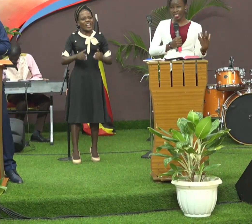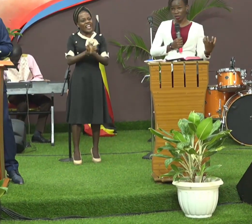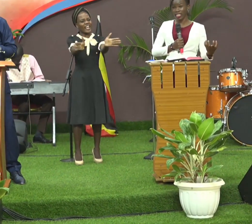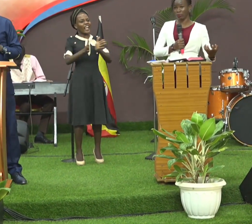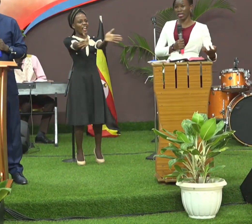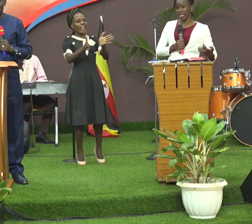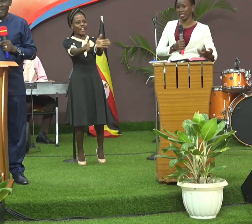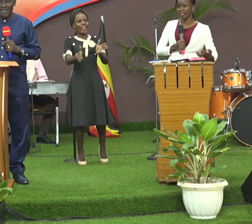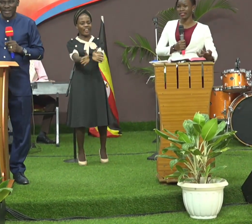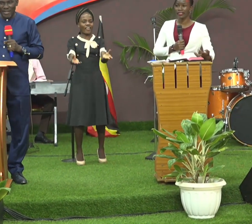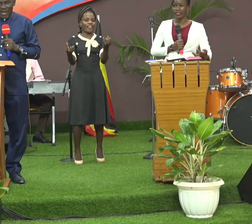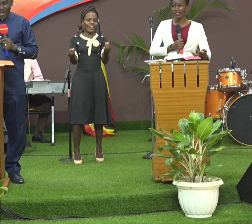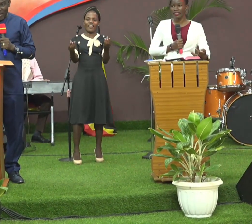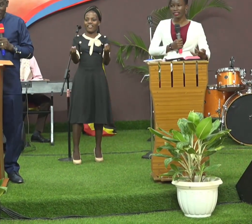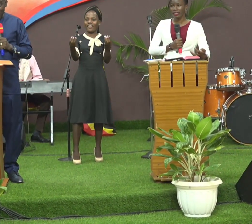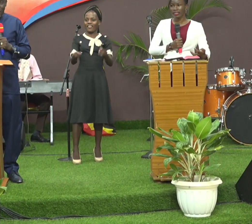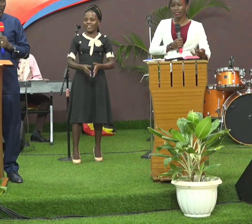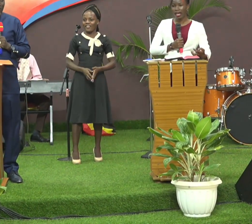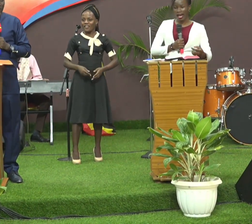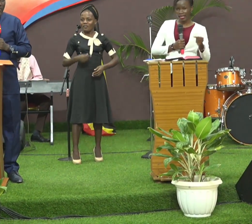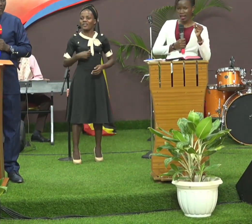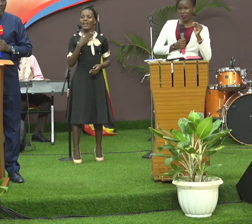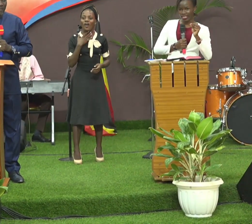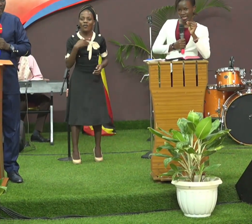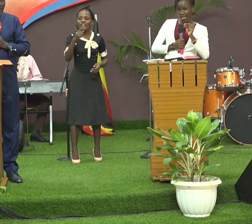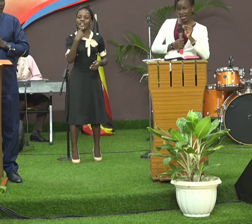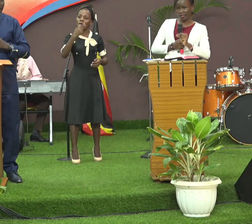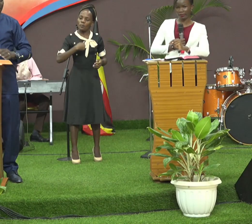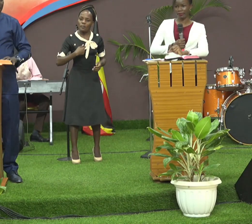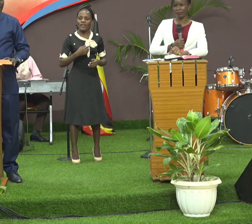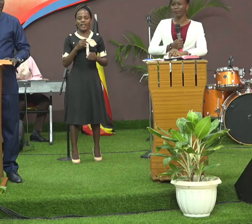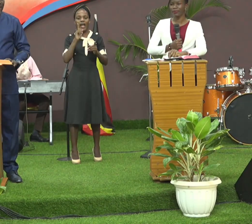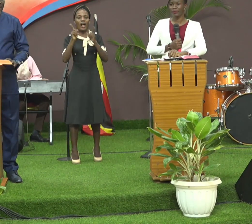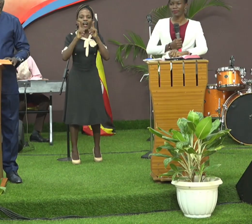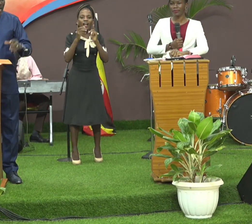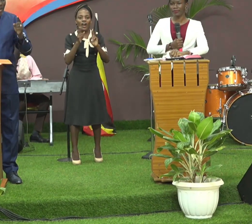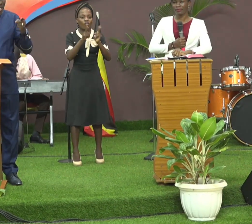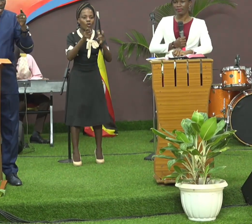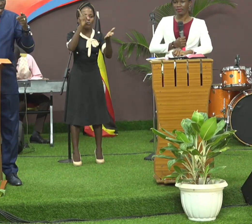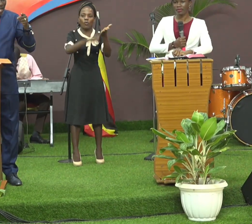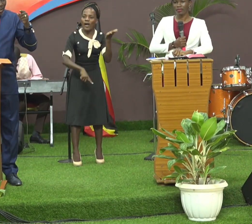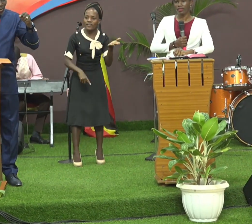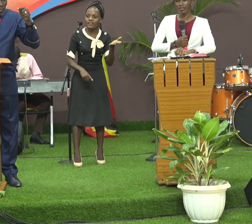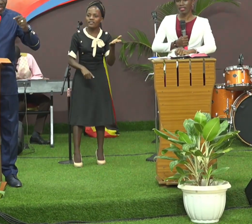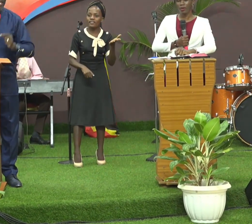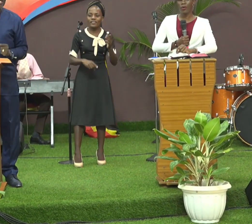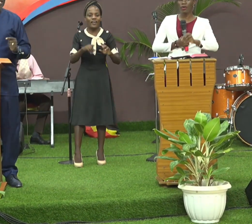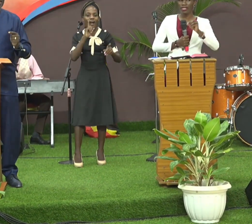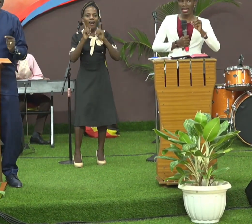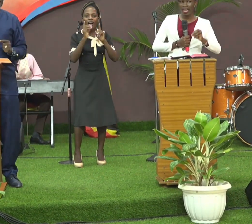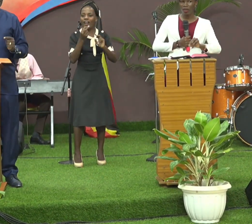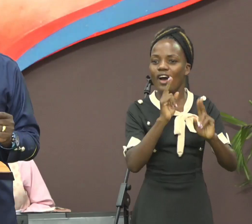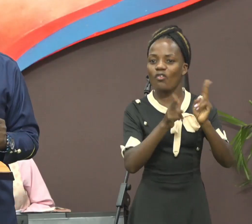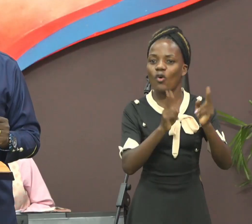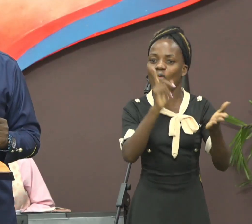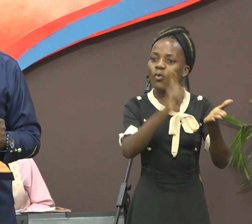is easy to explain. Zenjagala kala yacho. I love its color. Aniyama nyi kala ya subi. Who knows